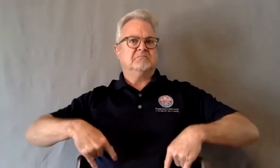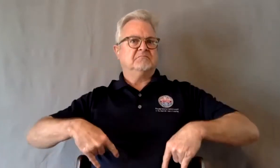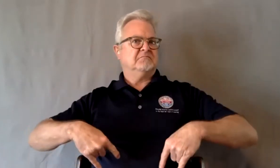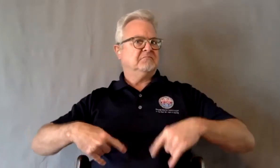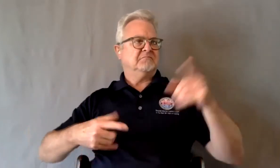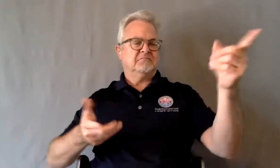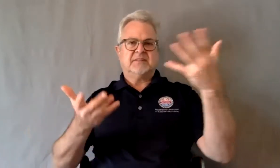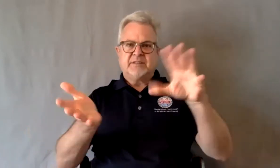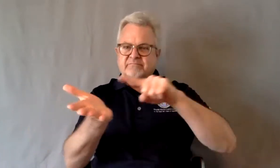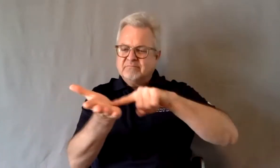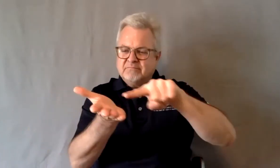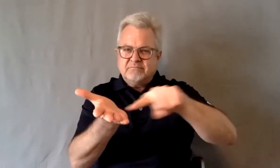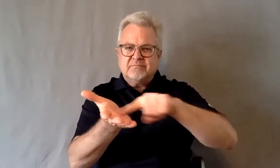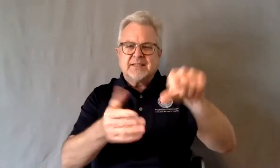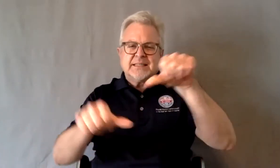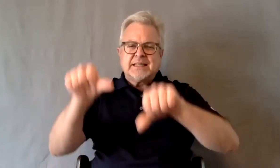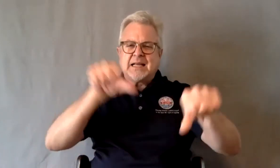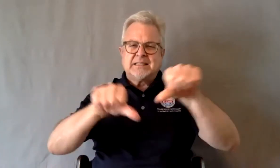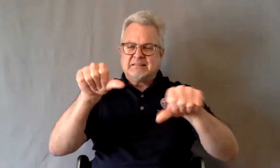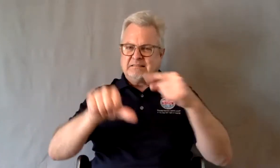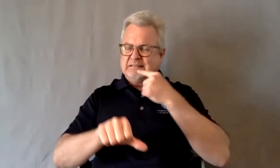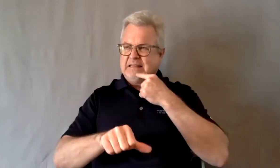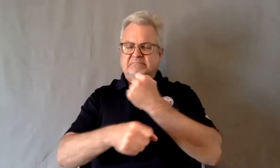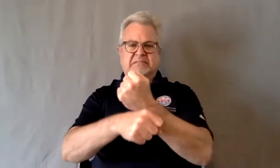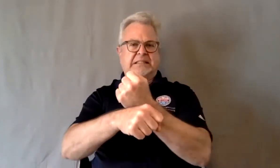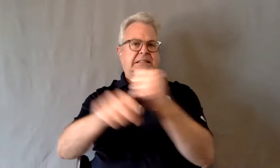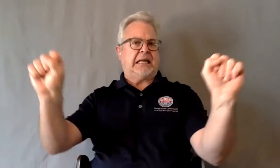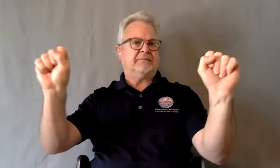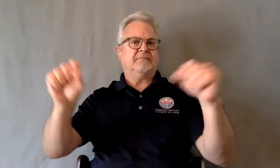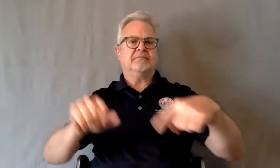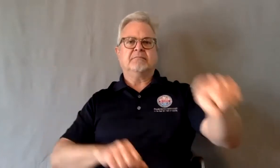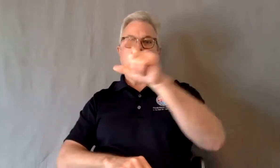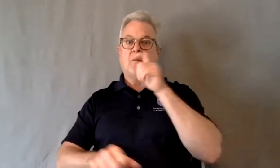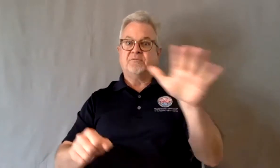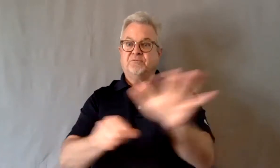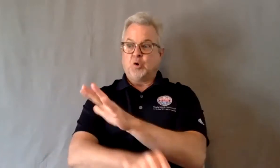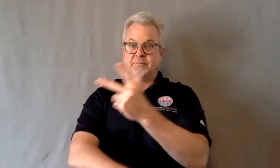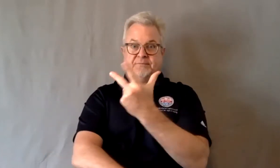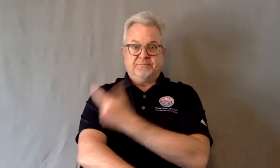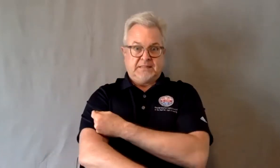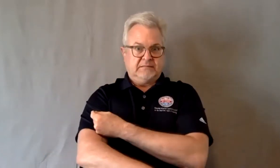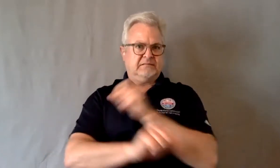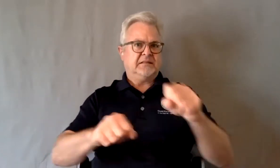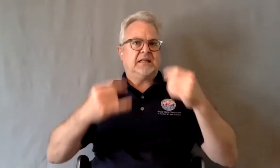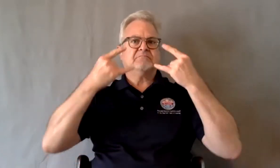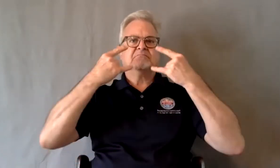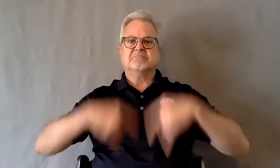of their vaccination shots, do not need to wear a mask. They've done scientific research and they say that it is safe for those who